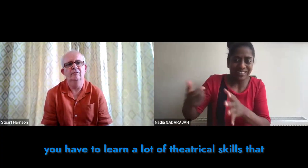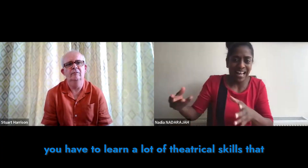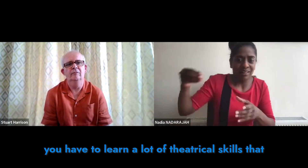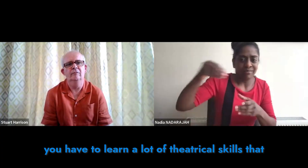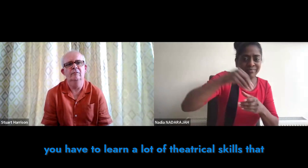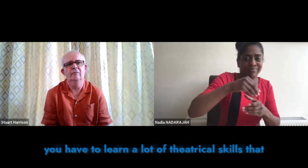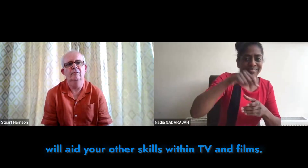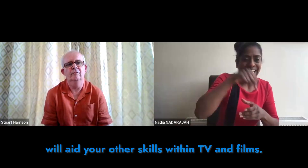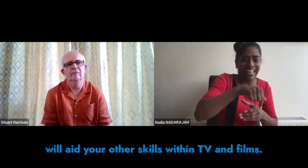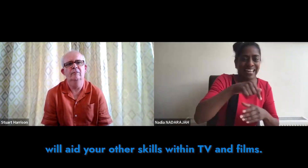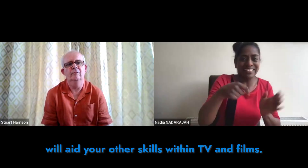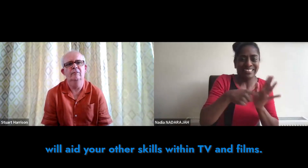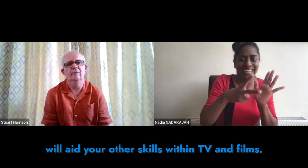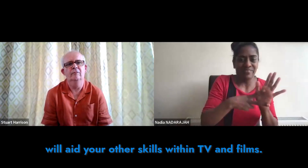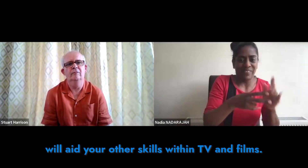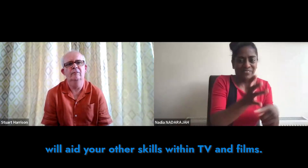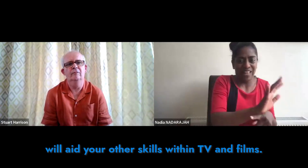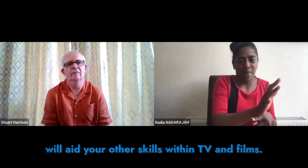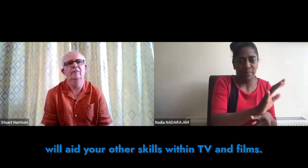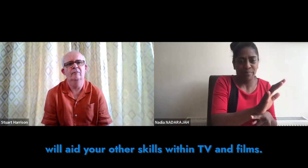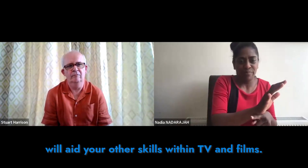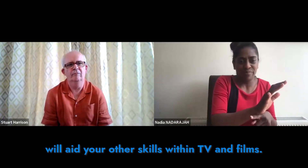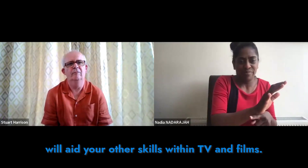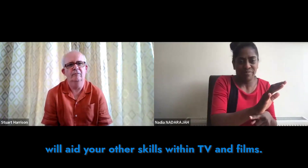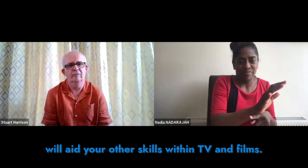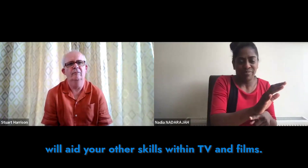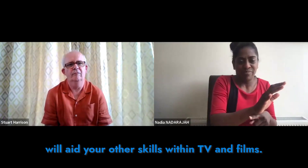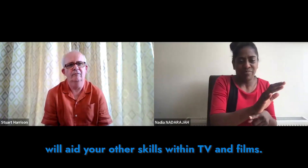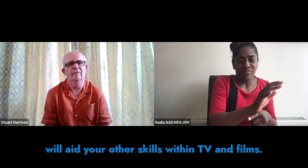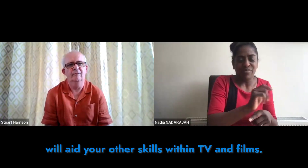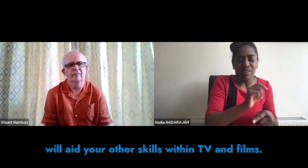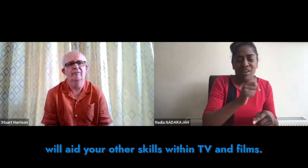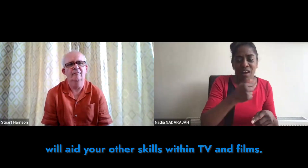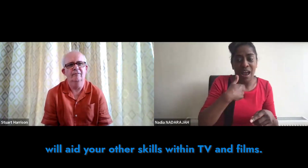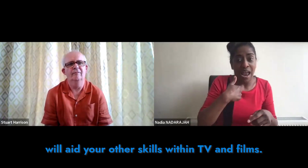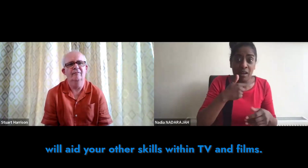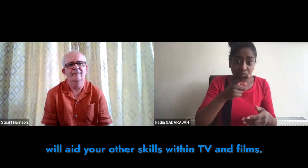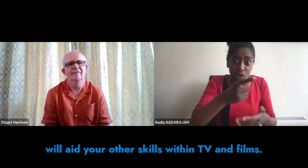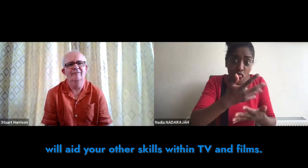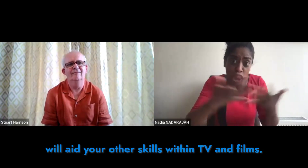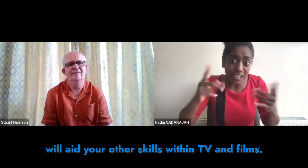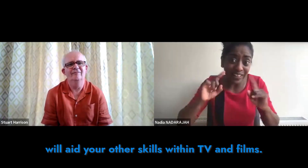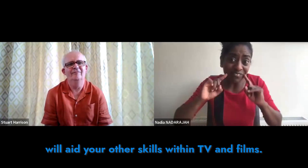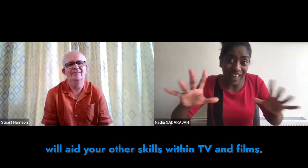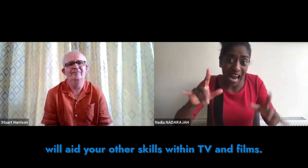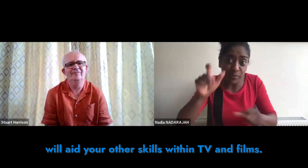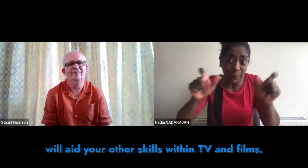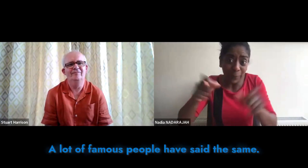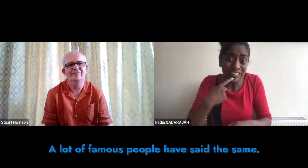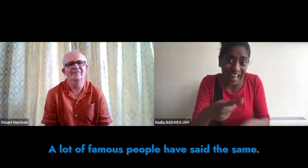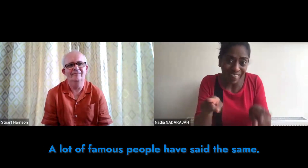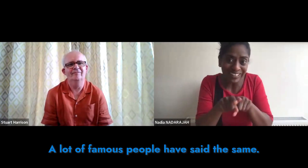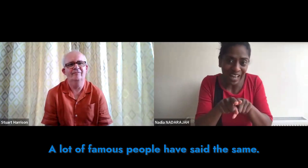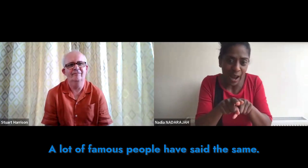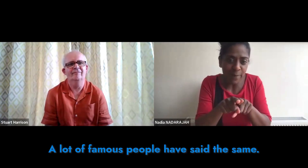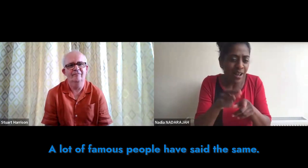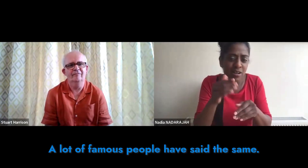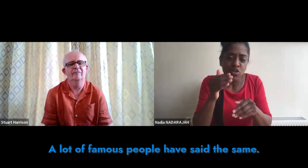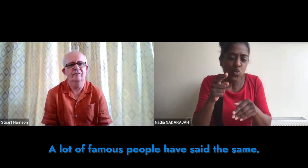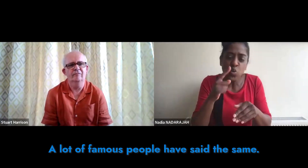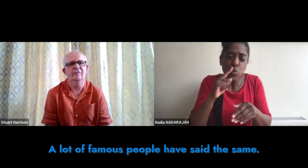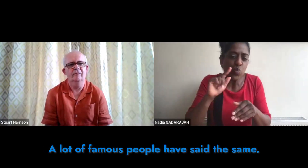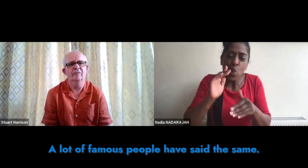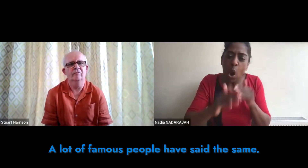skills that will aid your other skills within TV and films. A lot